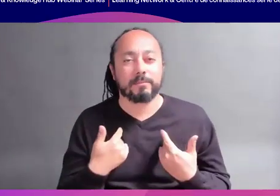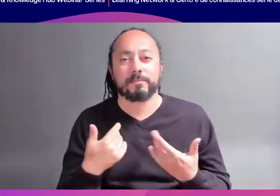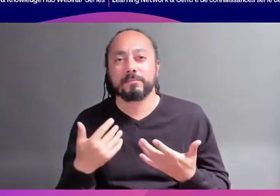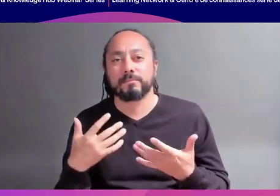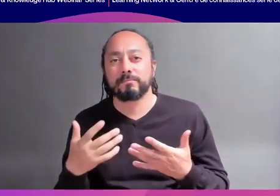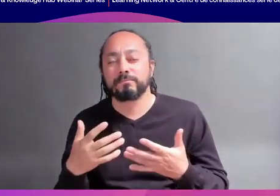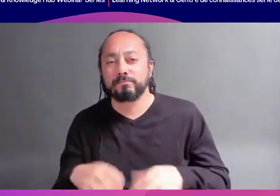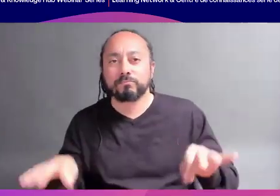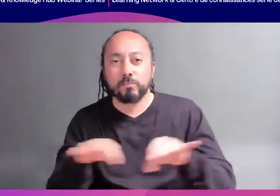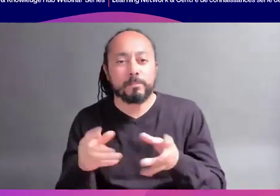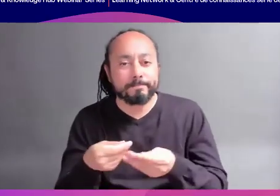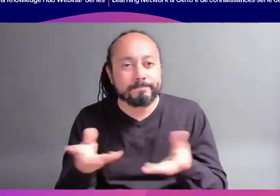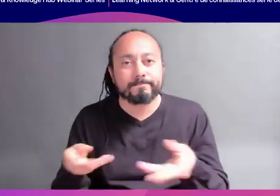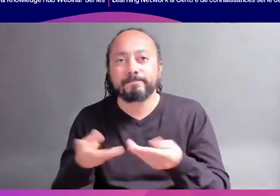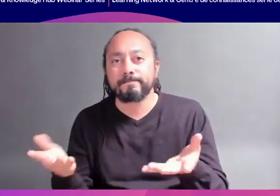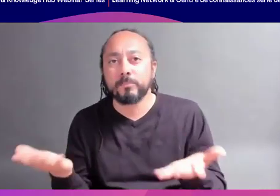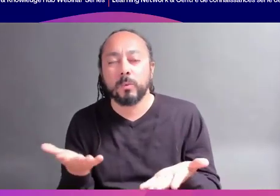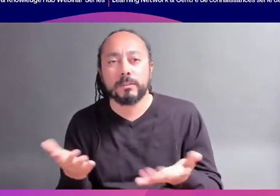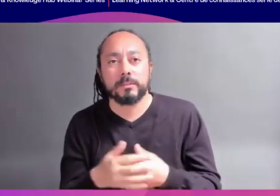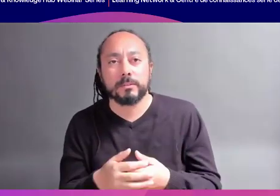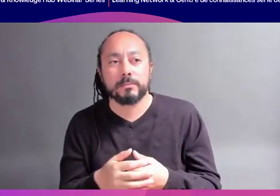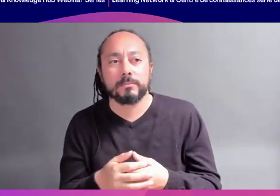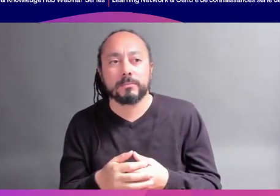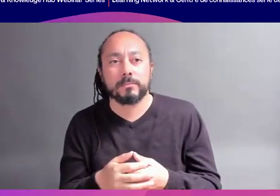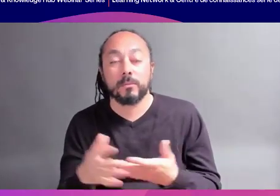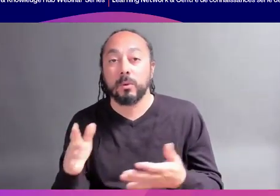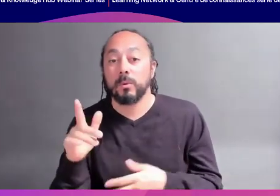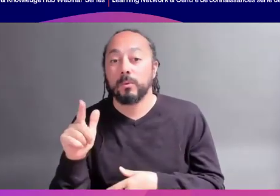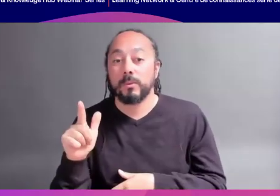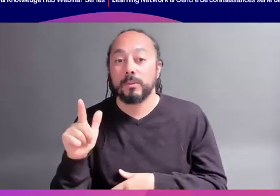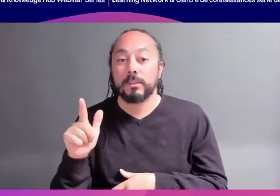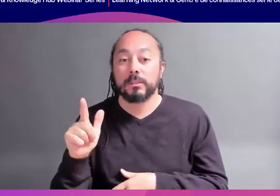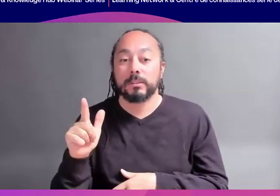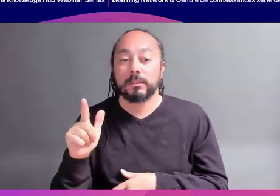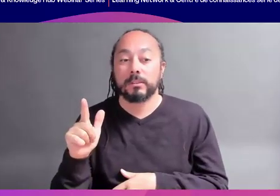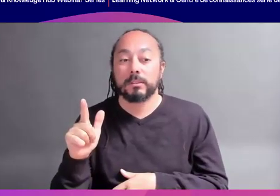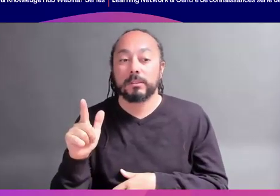are necessary? So, Leanne, and do you want to start on your thoughts around that?